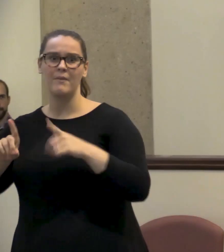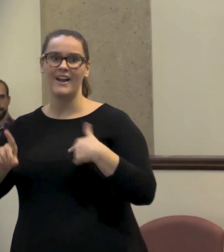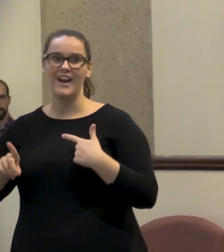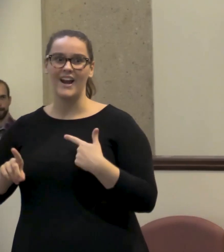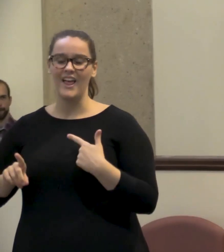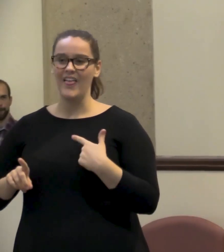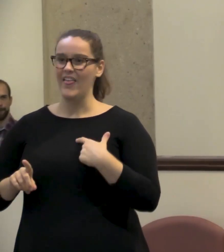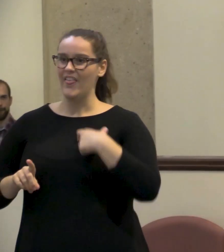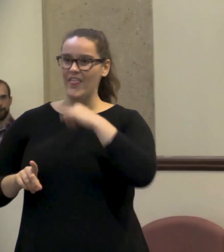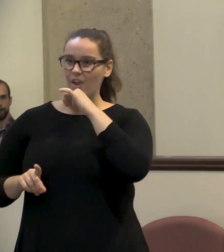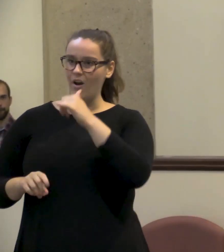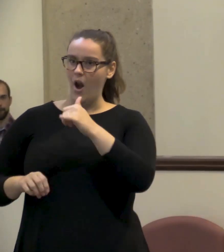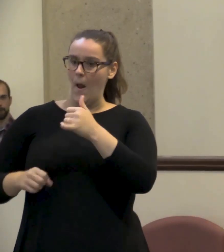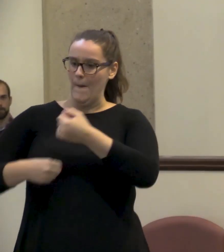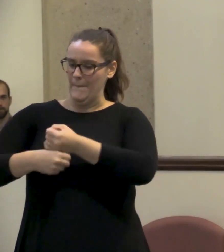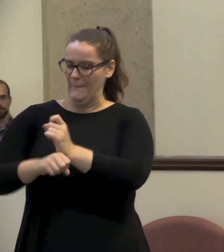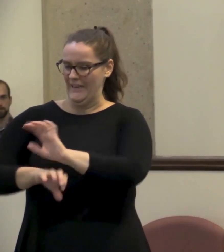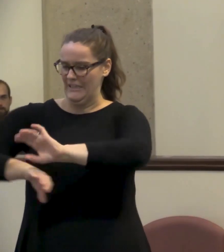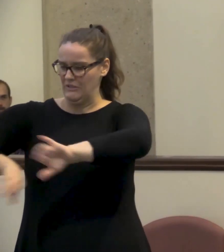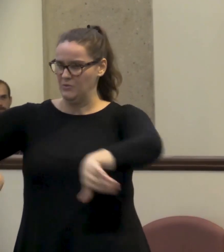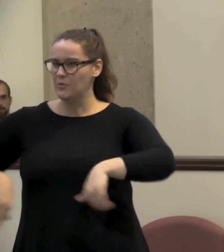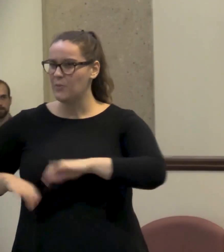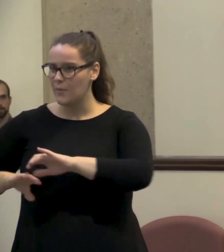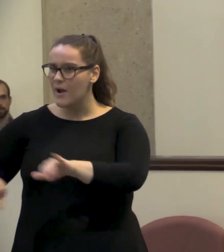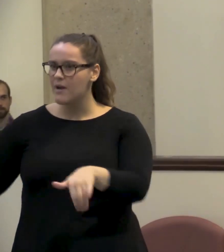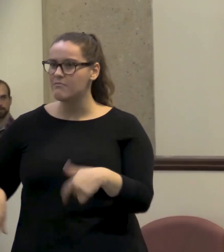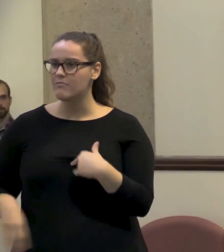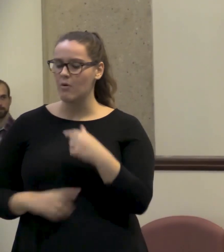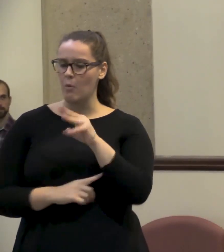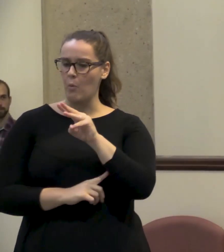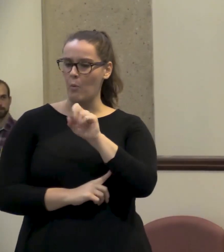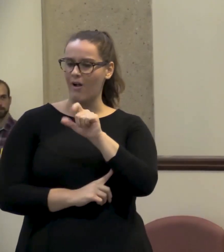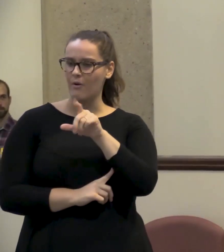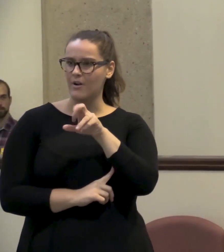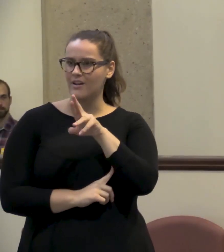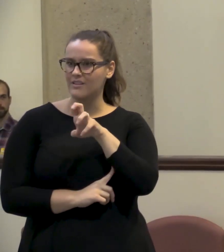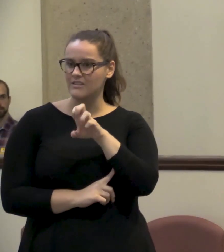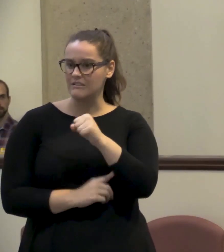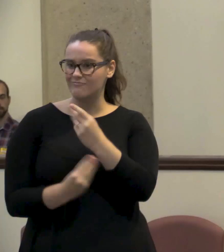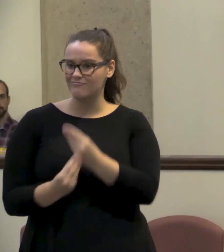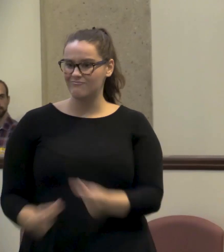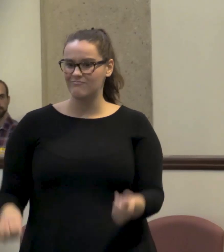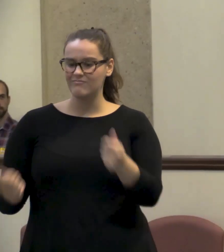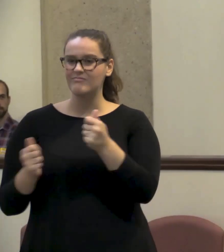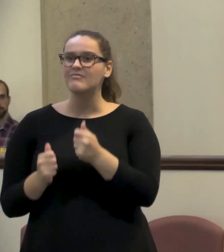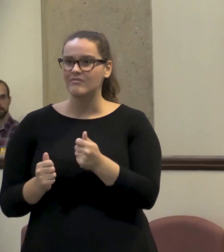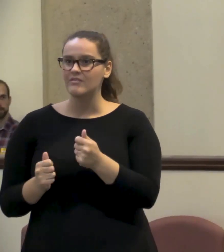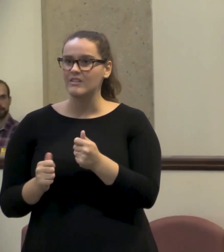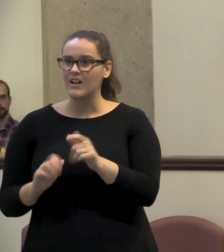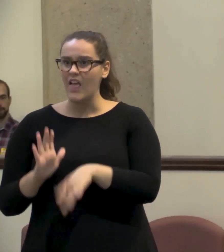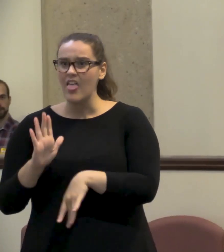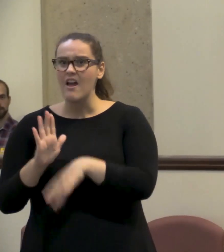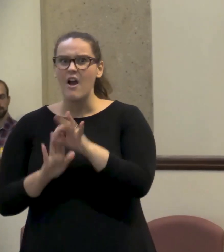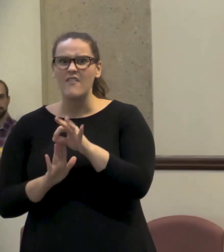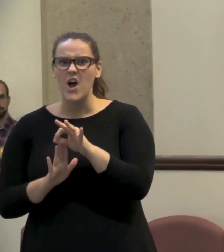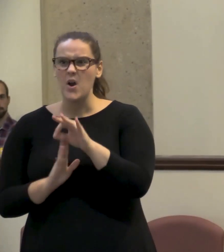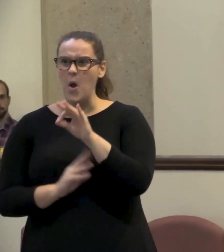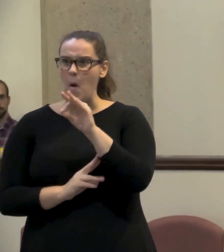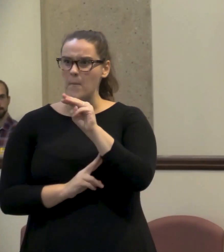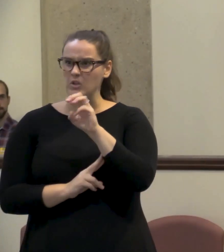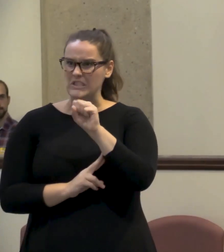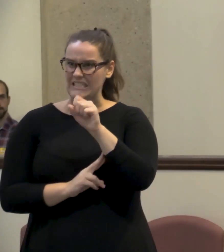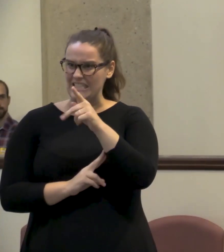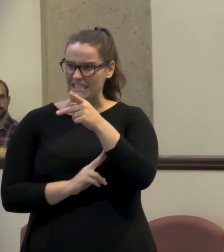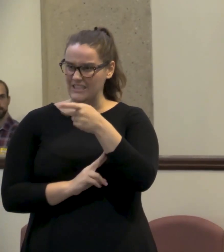they just can't make it. The walruses are disappearing. They found mosquitoes up in the North Pole. There